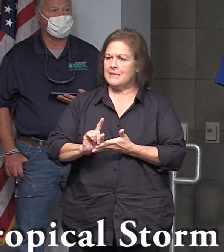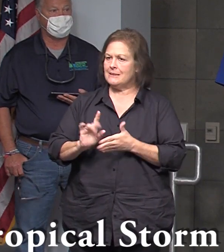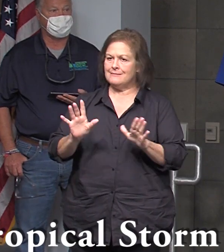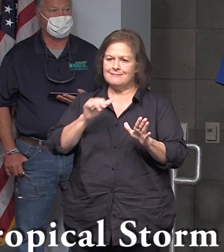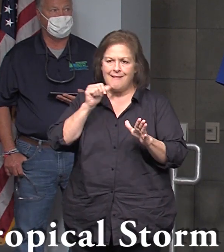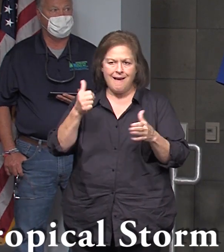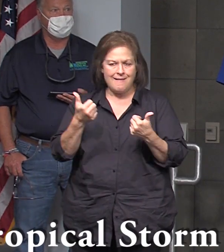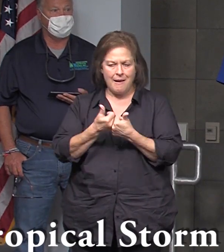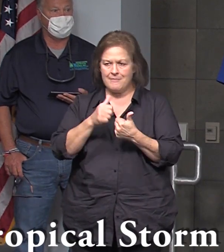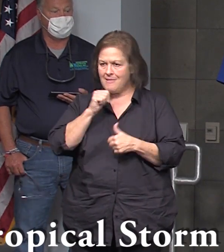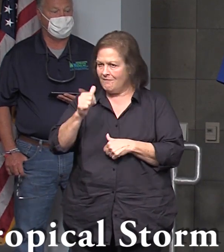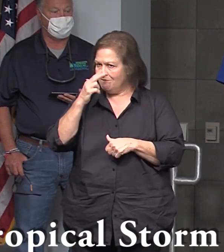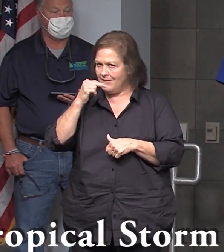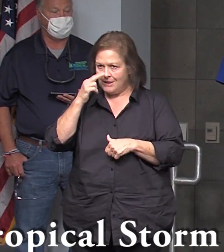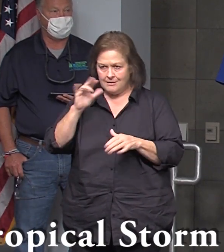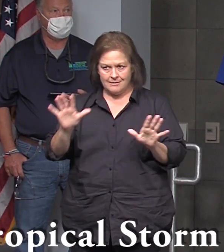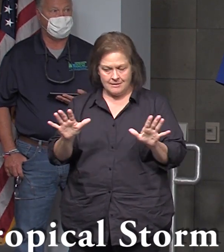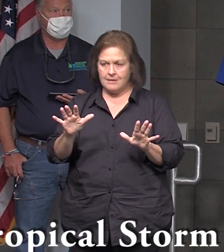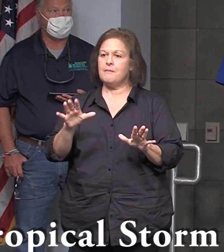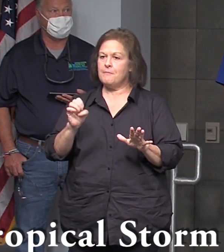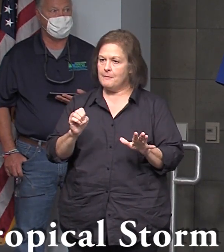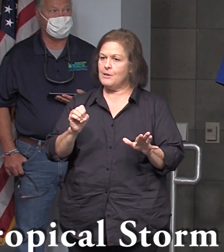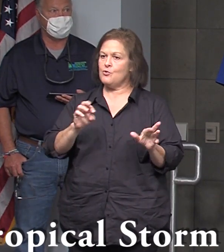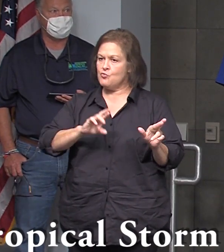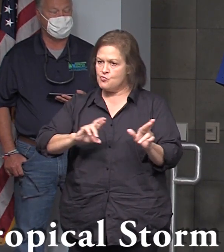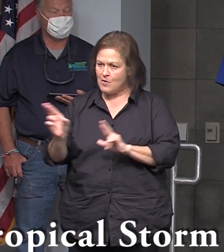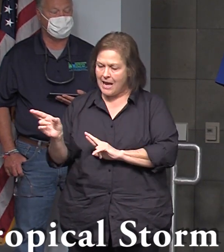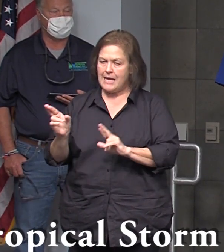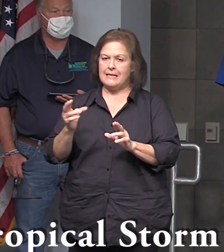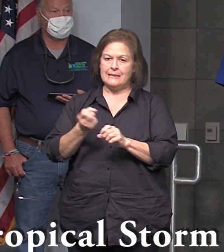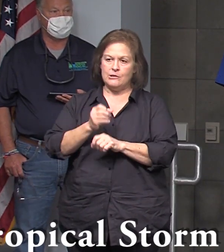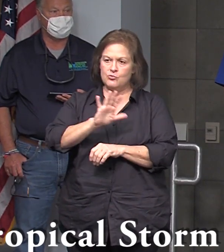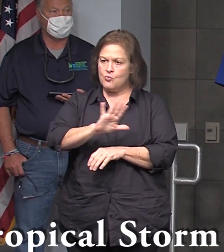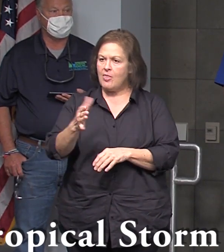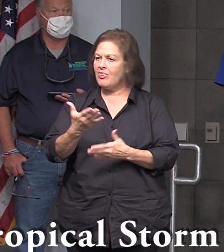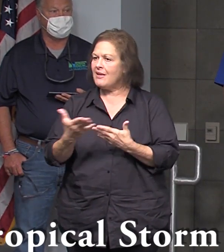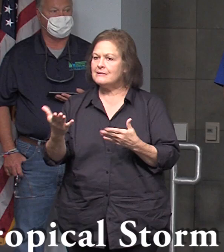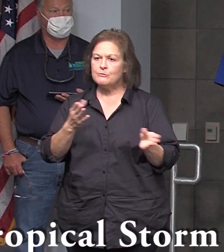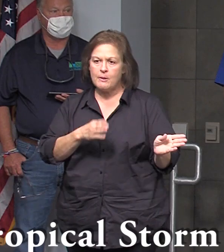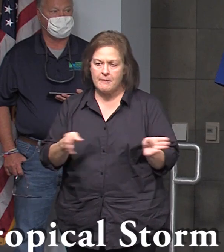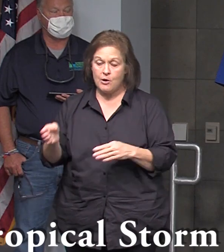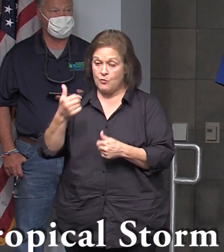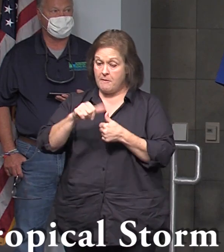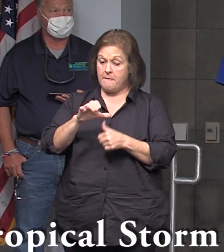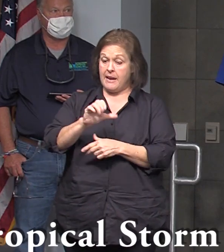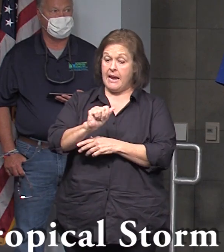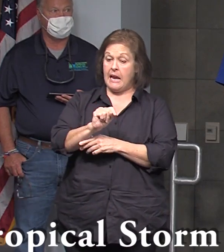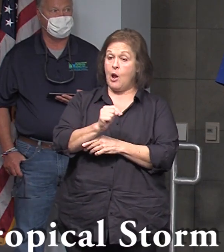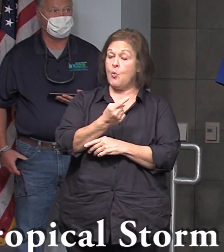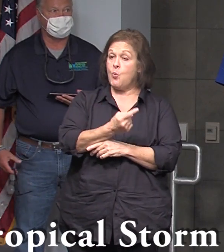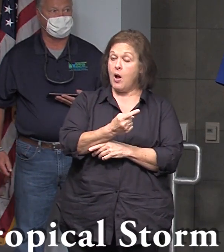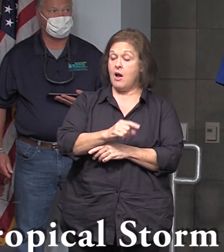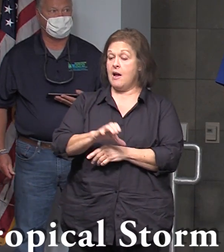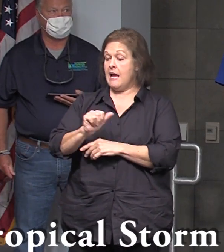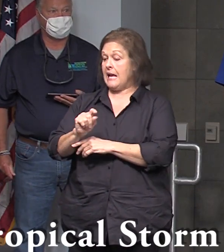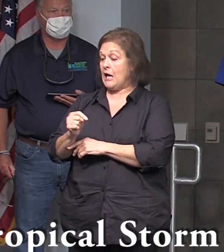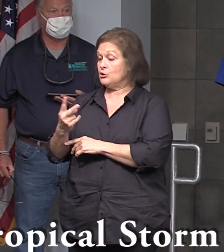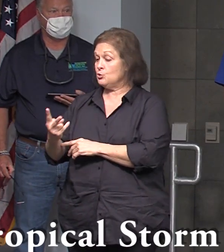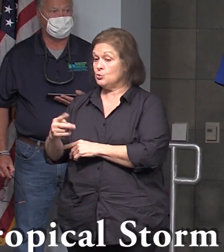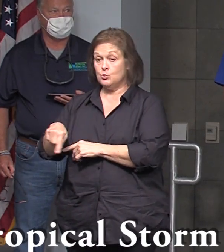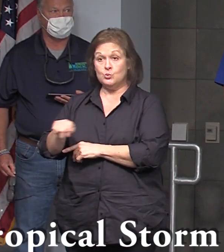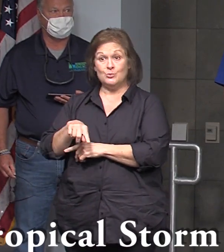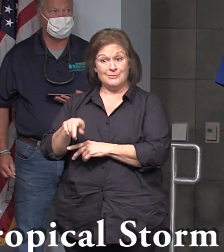a game, this is real. Get your preparations together. You have to remember a Category 1, a Category 2 storm can